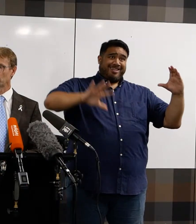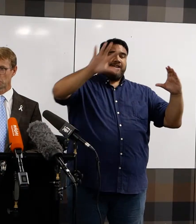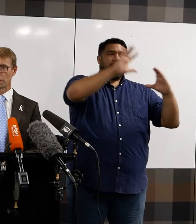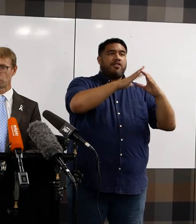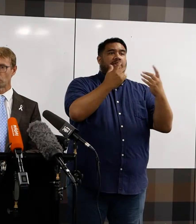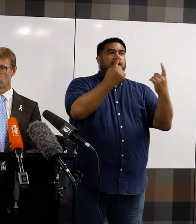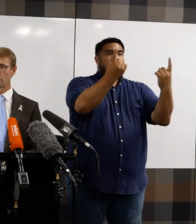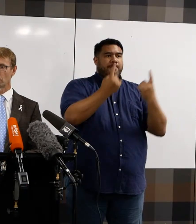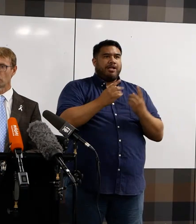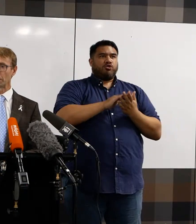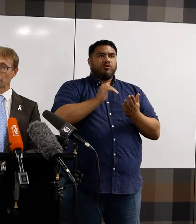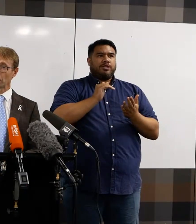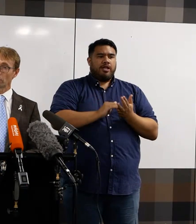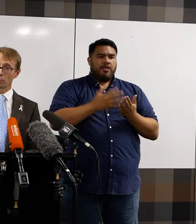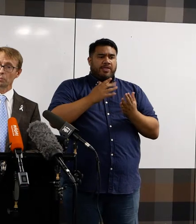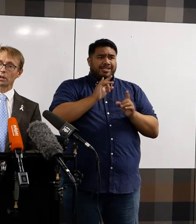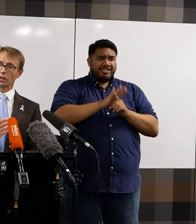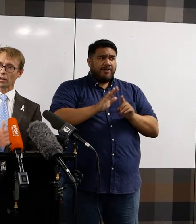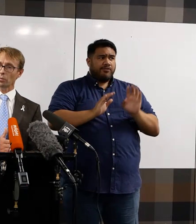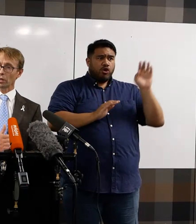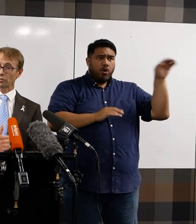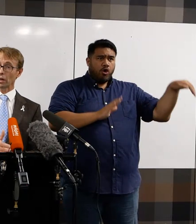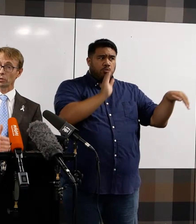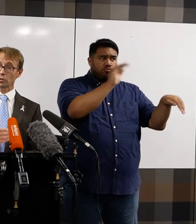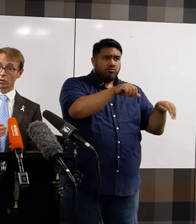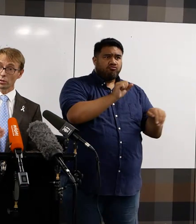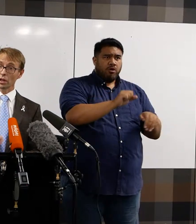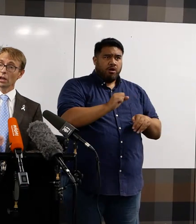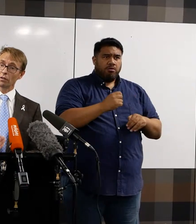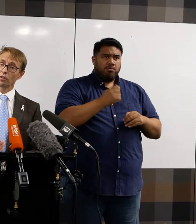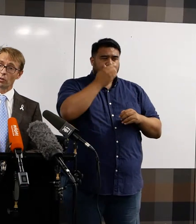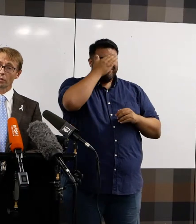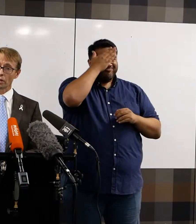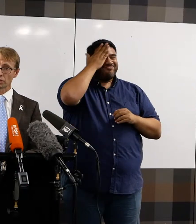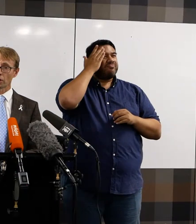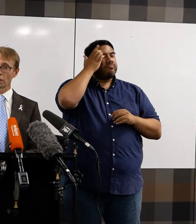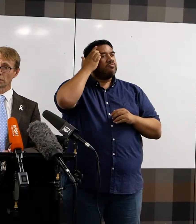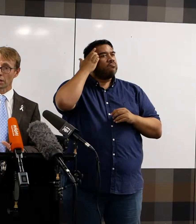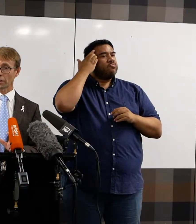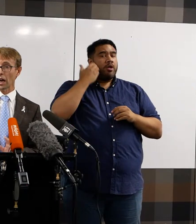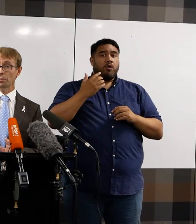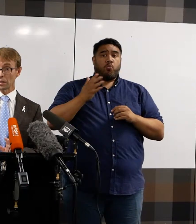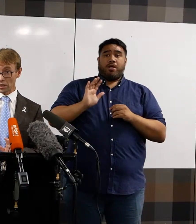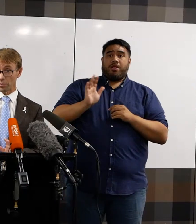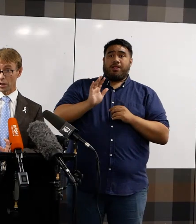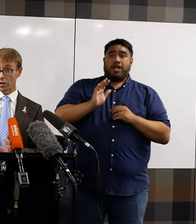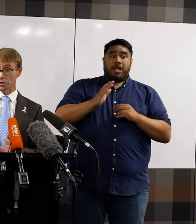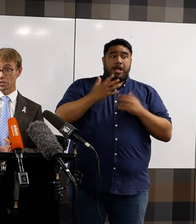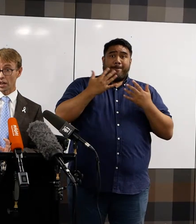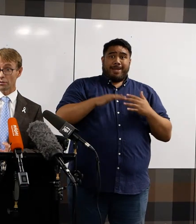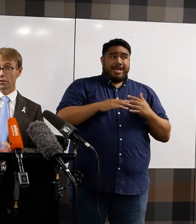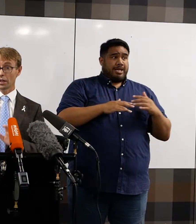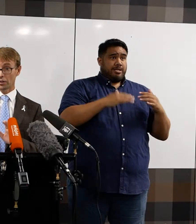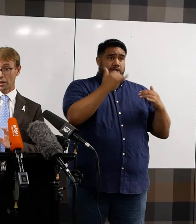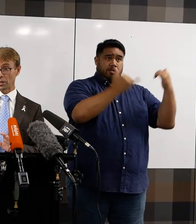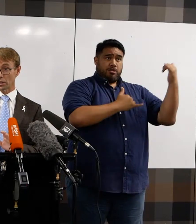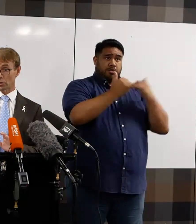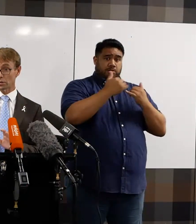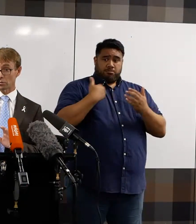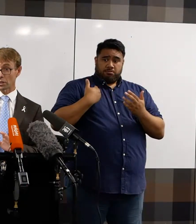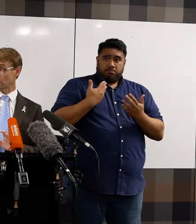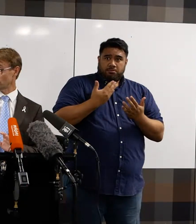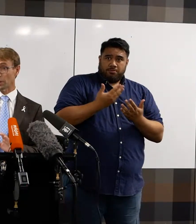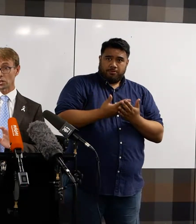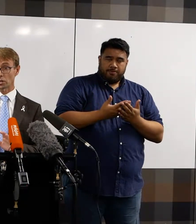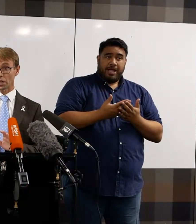the arrangements. People will be going home, remembering that they will have come through. If they're on those flights now, they are being met by health staff. They're being